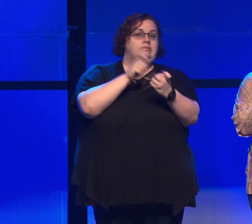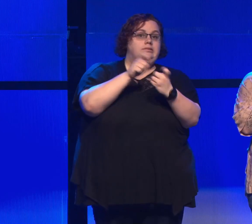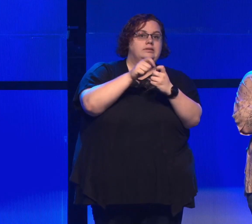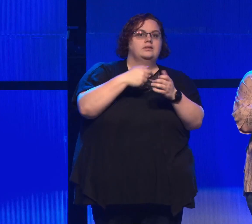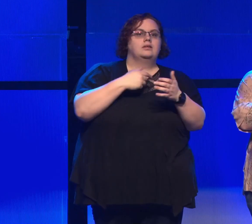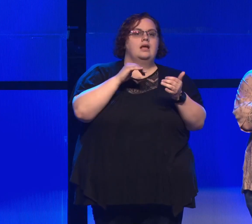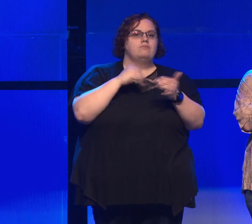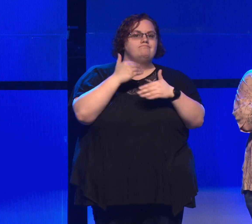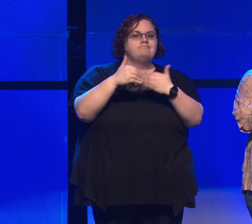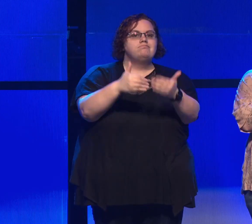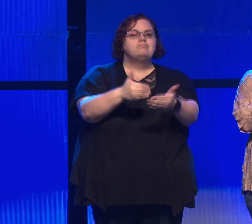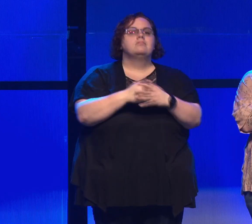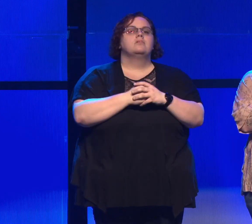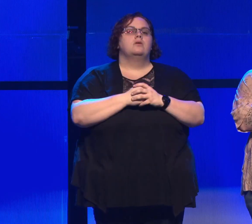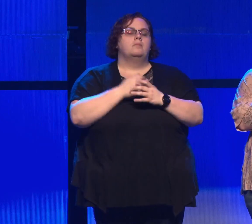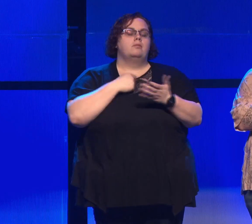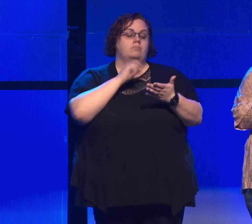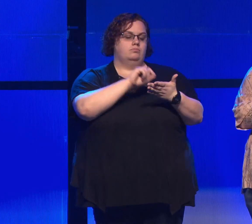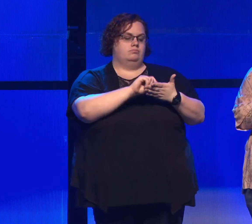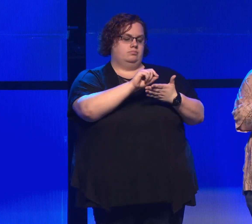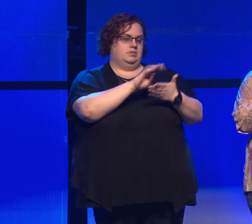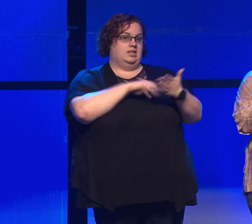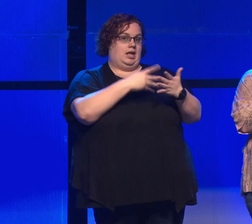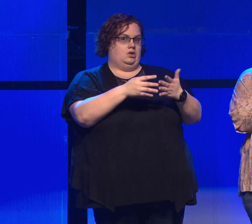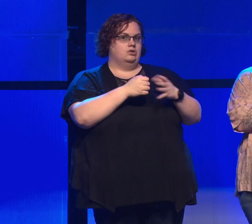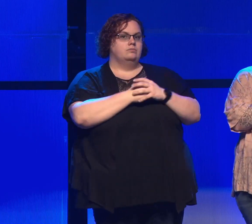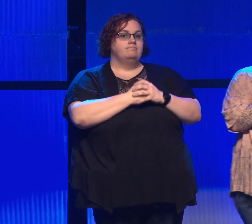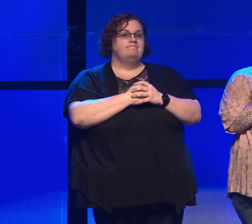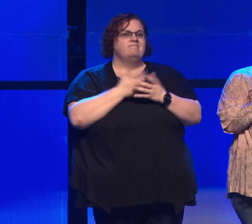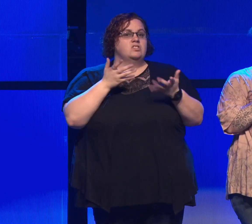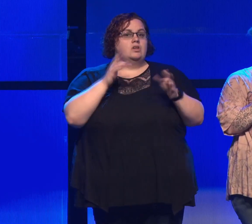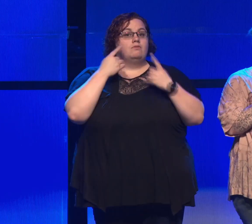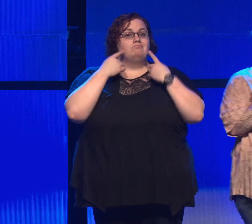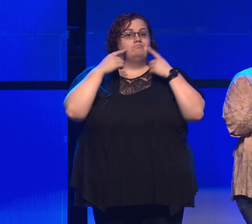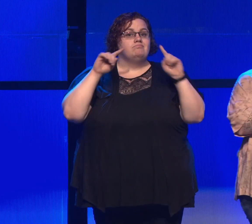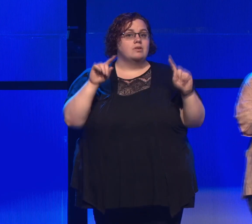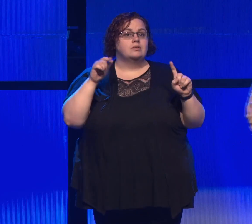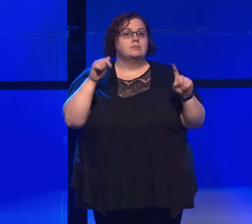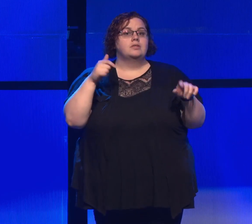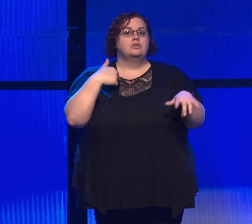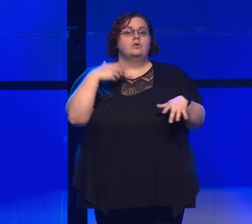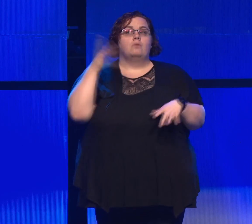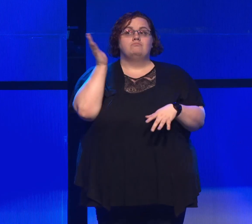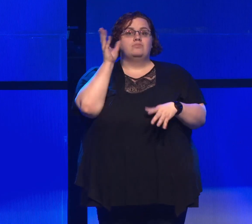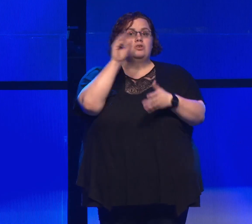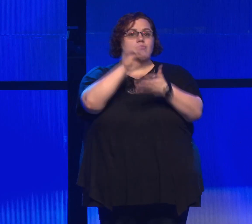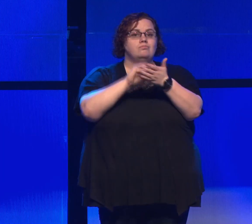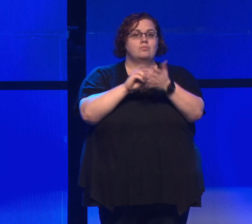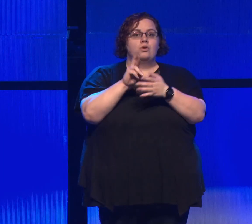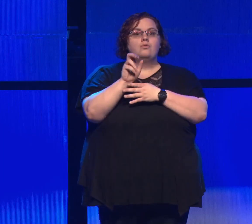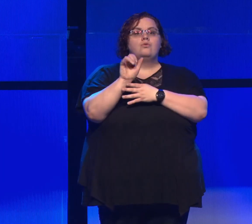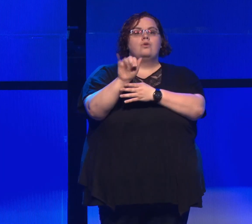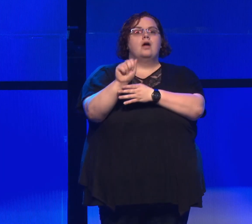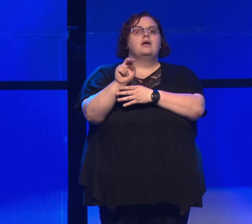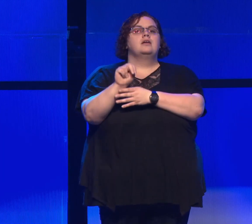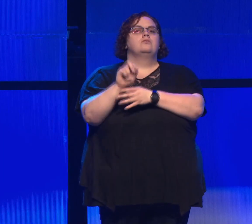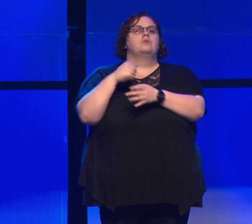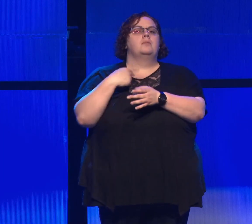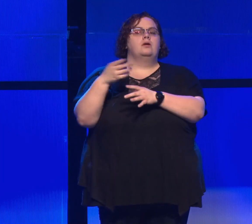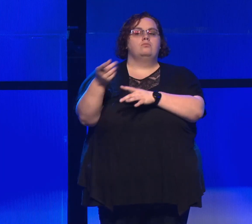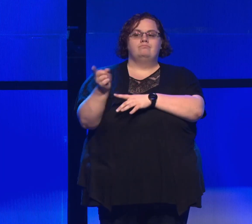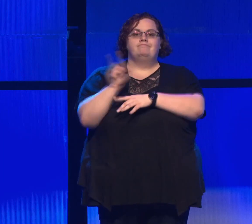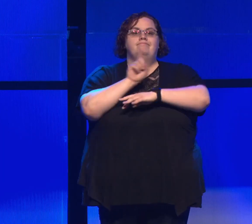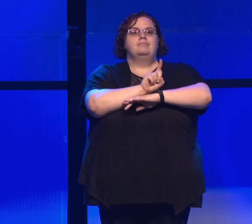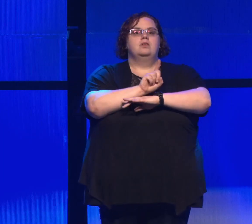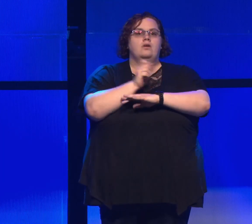sure to mark it on your calendars. That's all the announcements I have for you. Go ahead and grab those talk notes, and Ryan will be up in a minute with